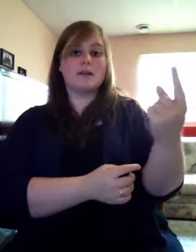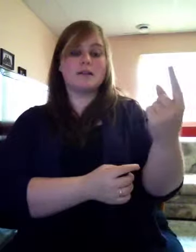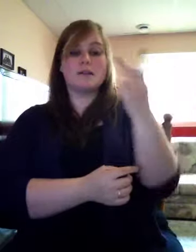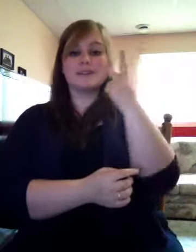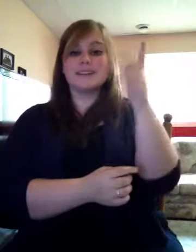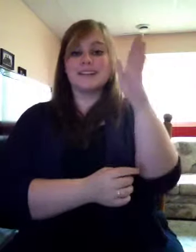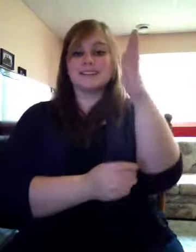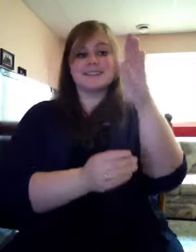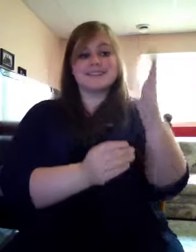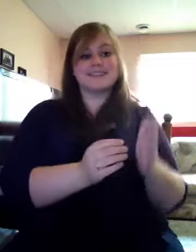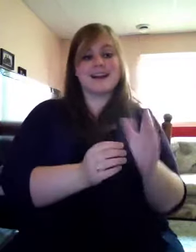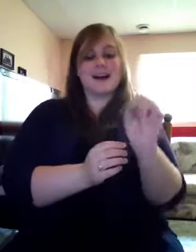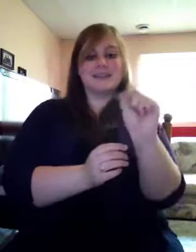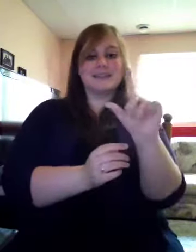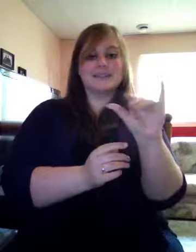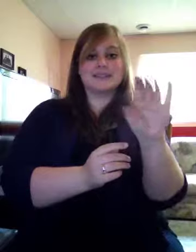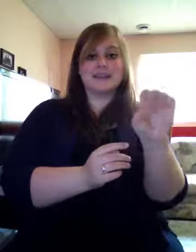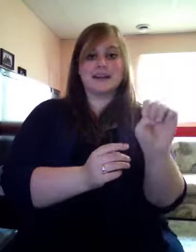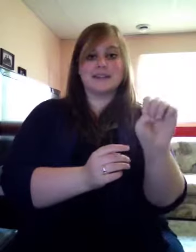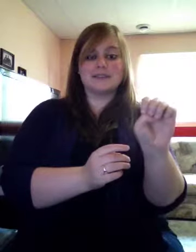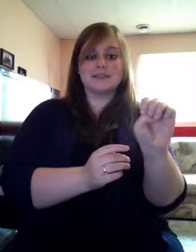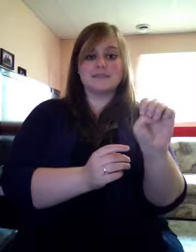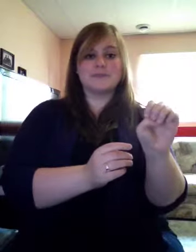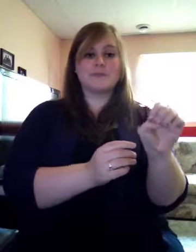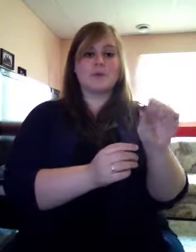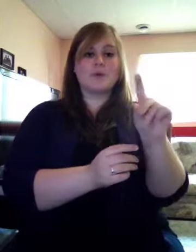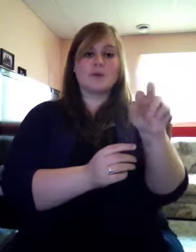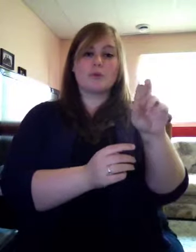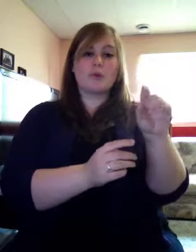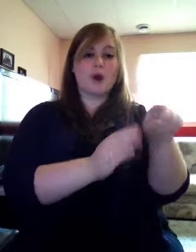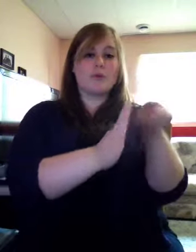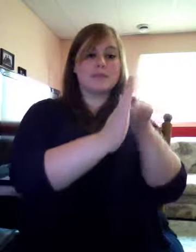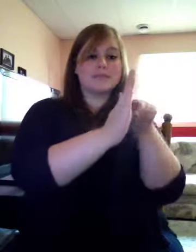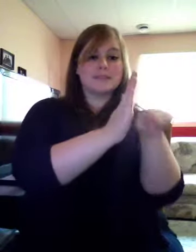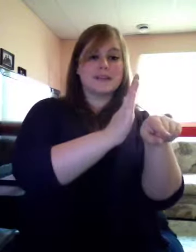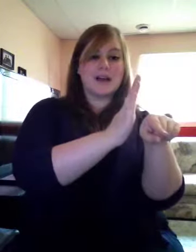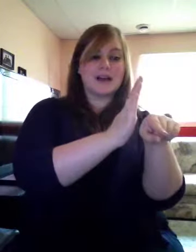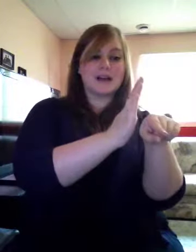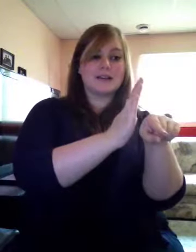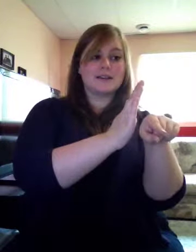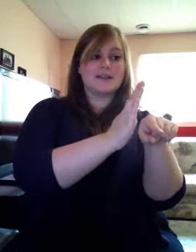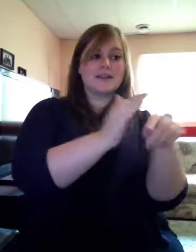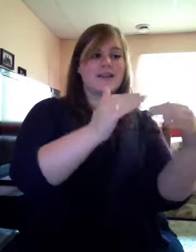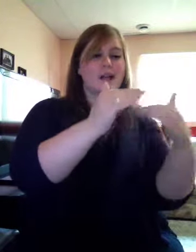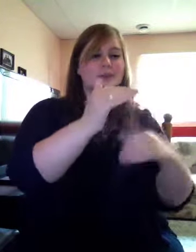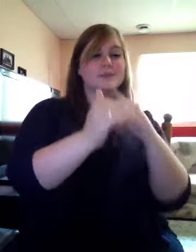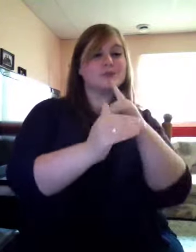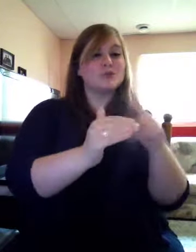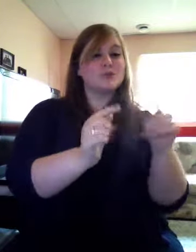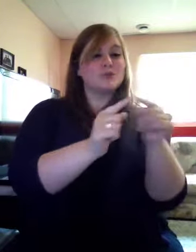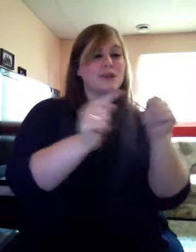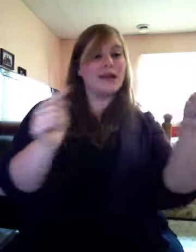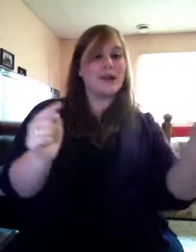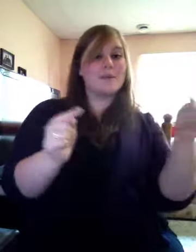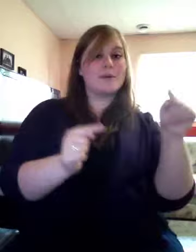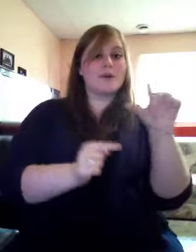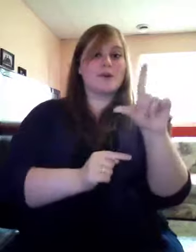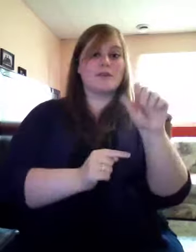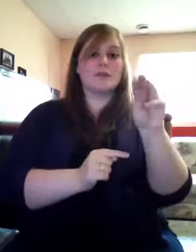in which the probe is positioned towards the side of the aorta and underestimating the true diameter of the aortic lumen. We can see that